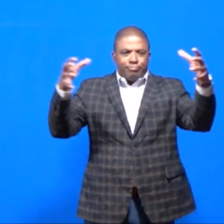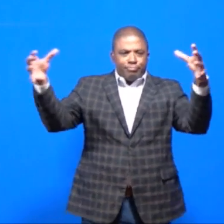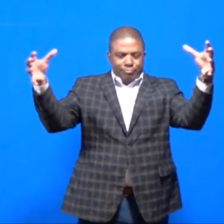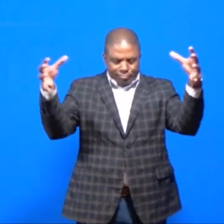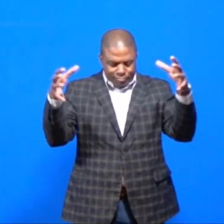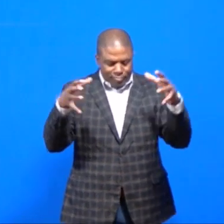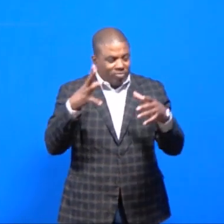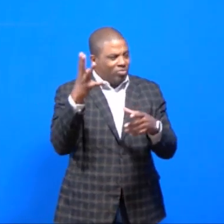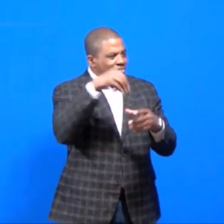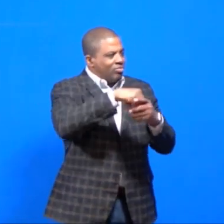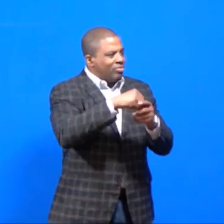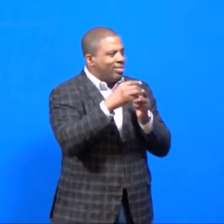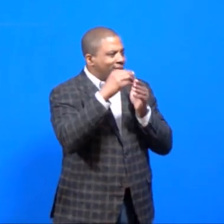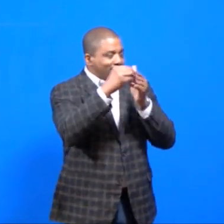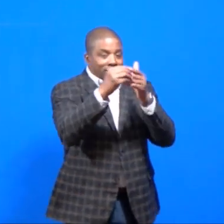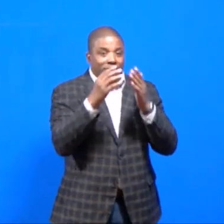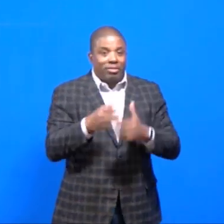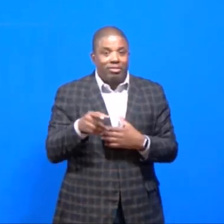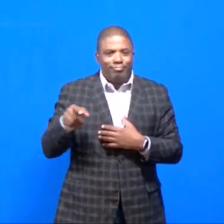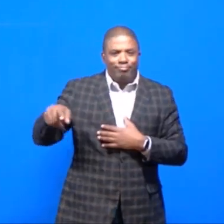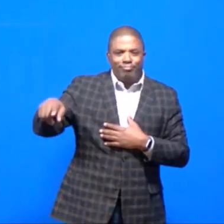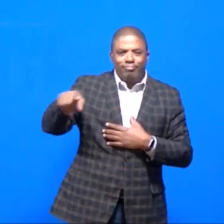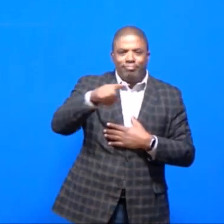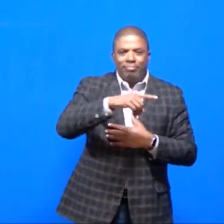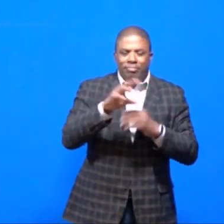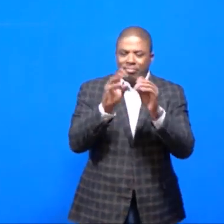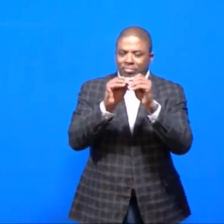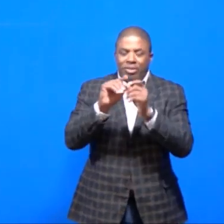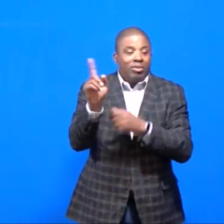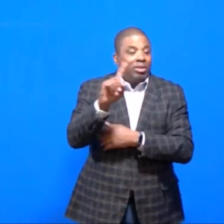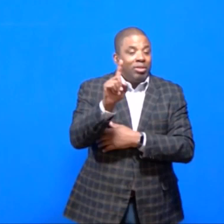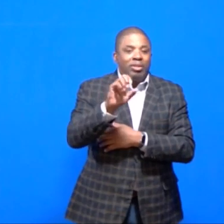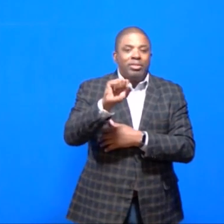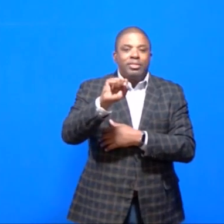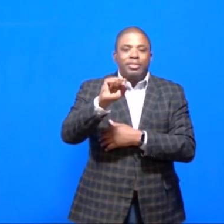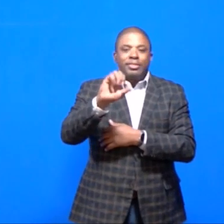So he called everyone, all of the different tribes, including the leaders,